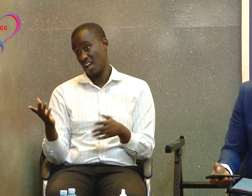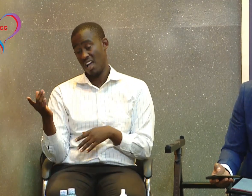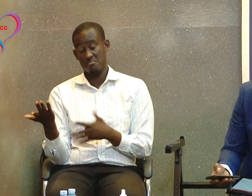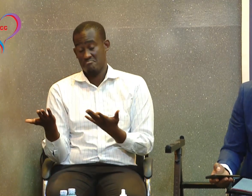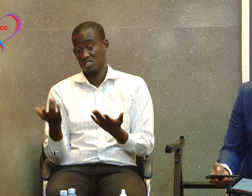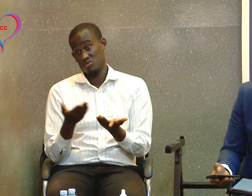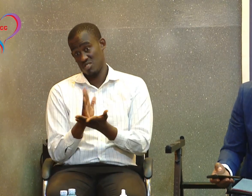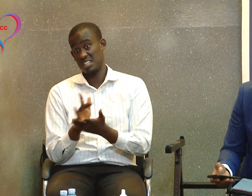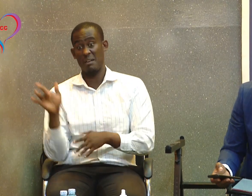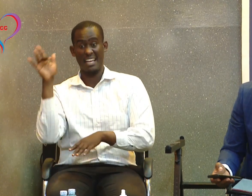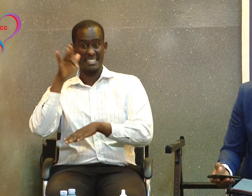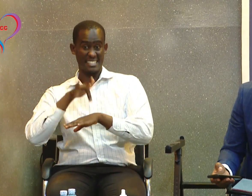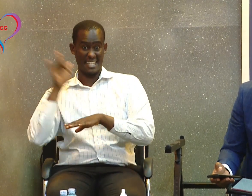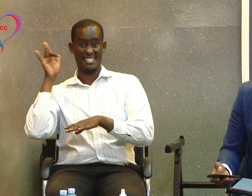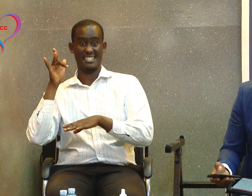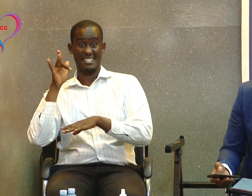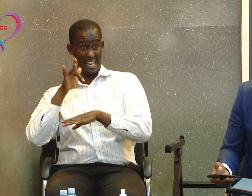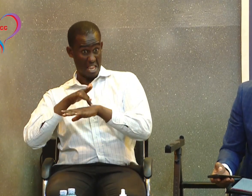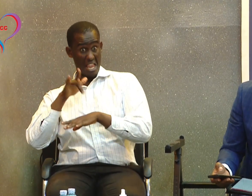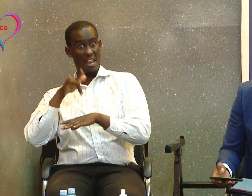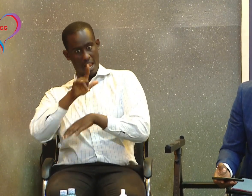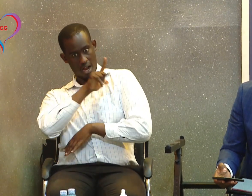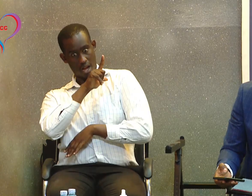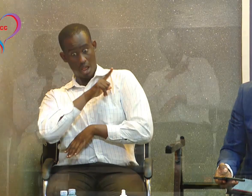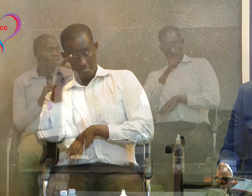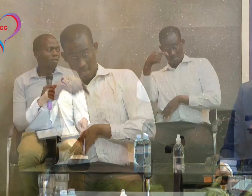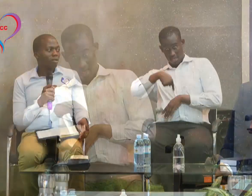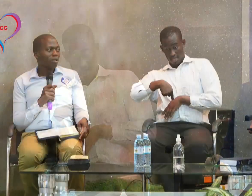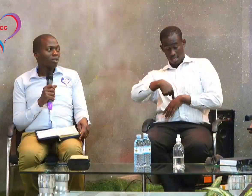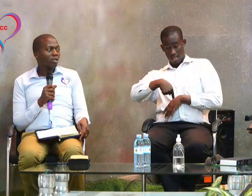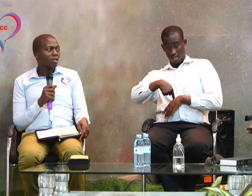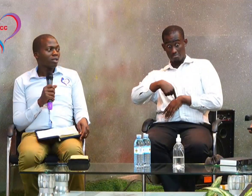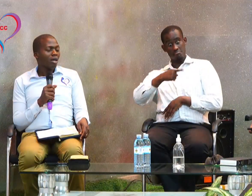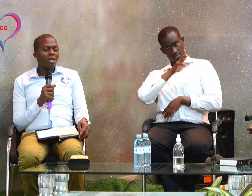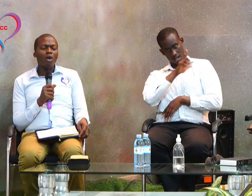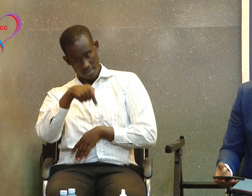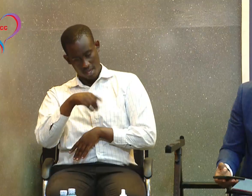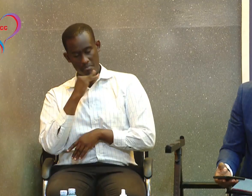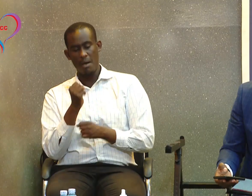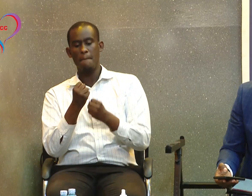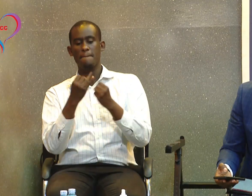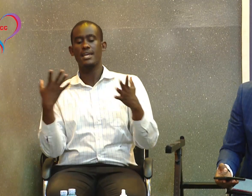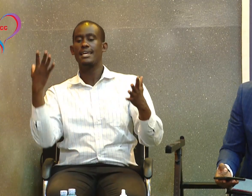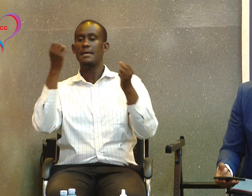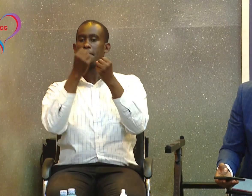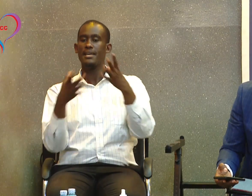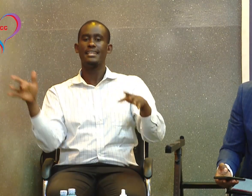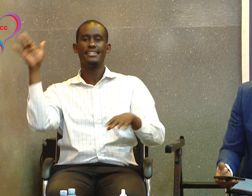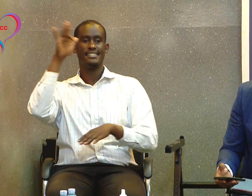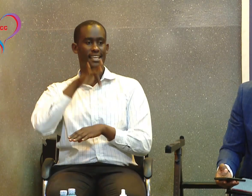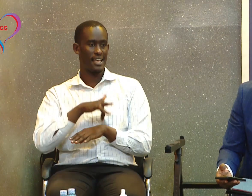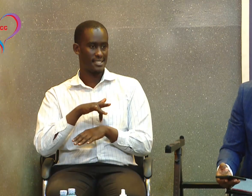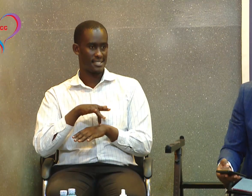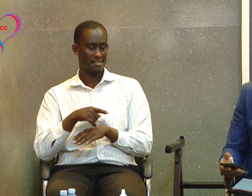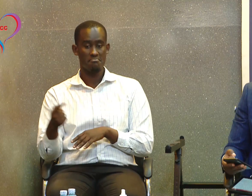grace of God. But there are many chances that he will not